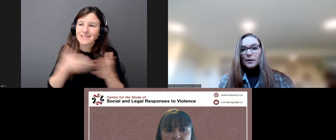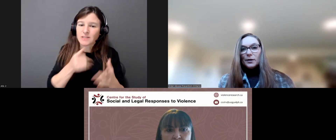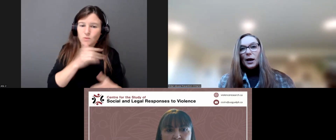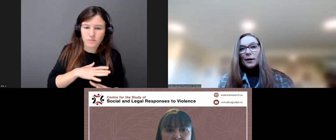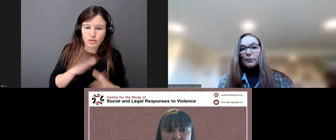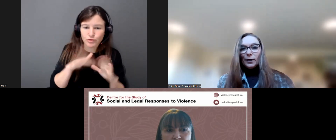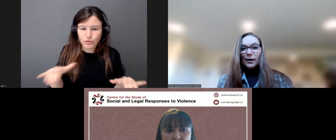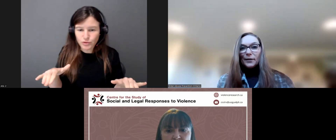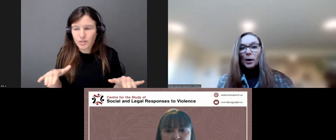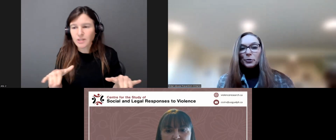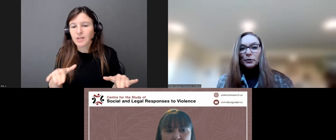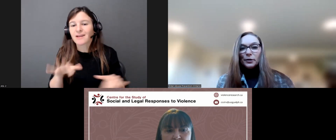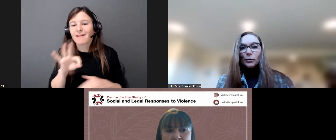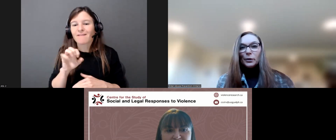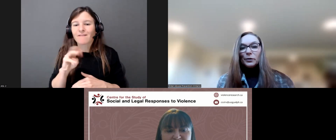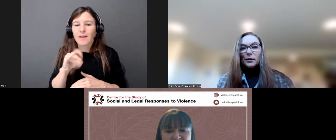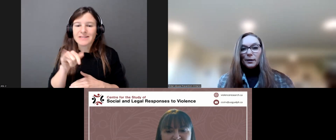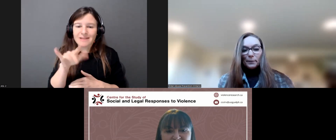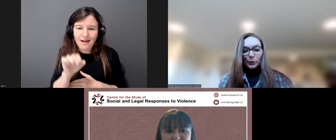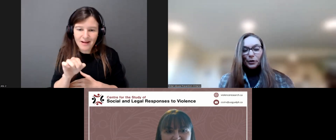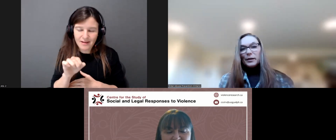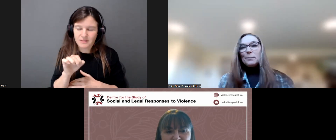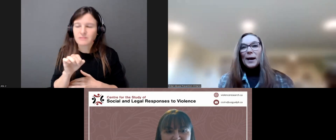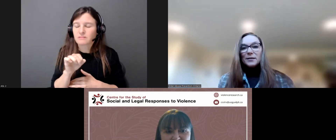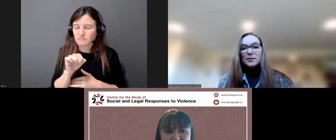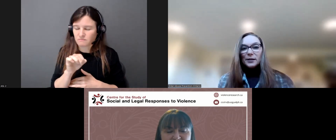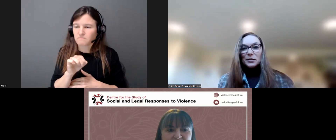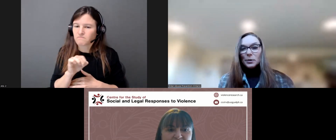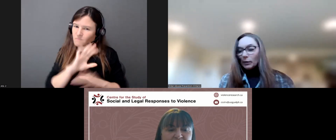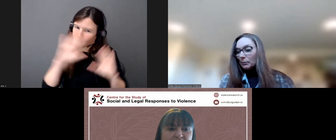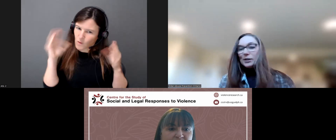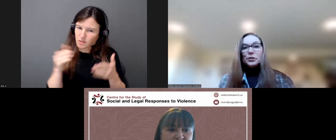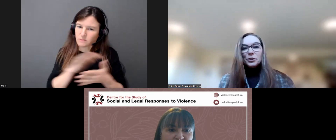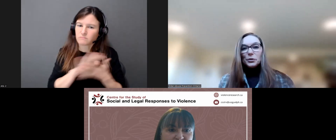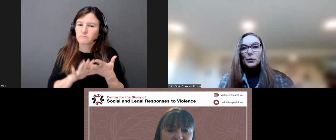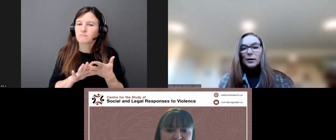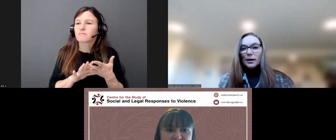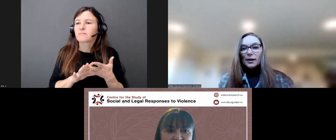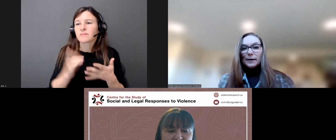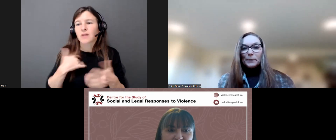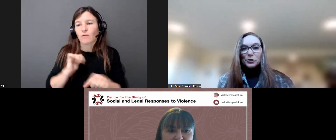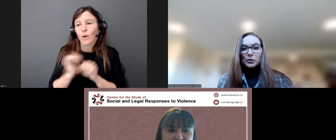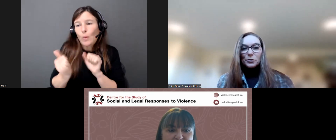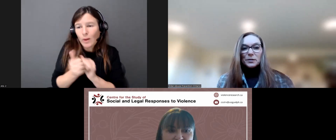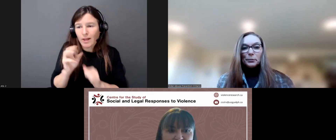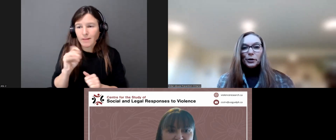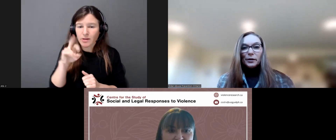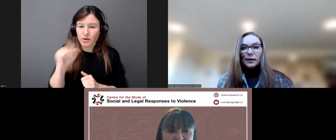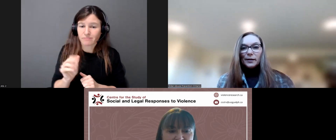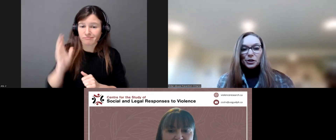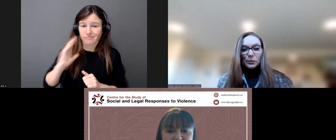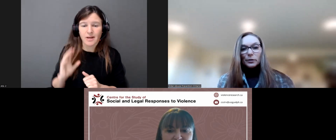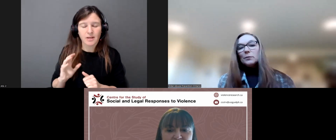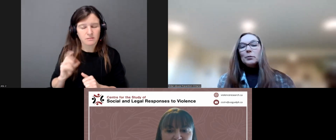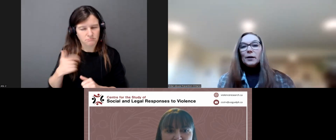filicide. I've had the opportunity of working with Myrna in the past, and it gives me great pleasure to introduce